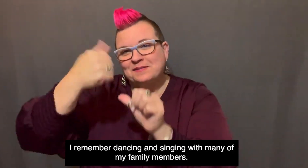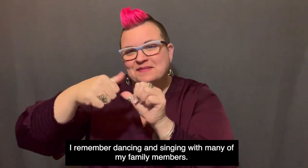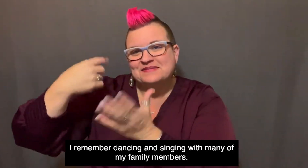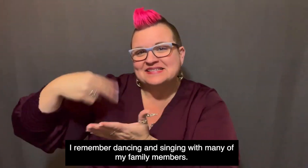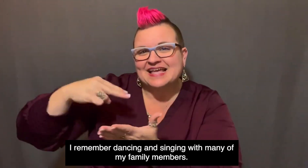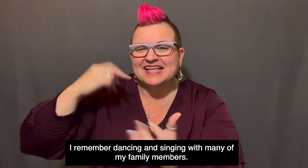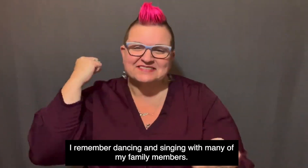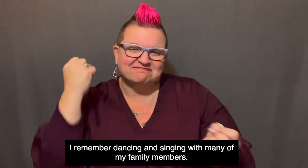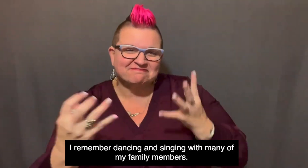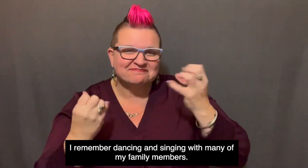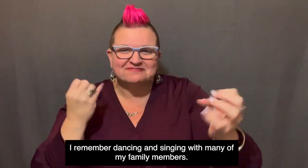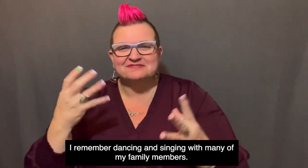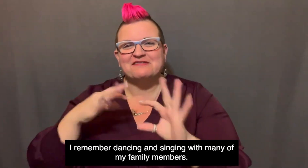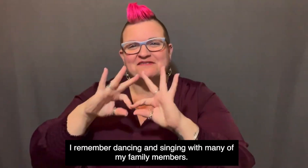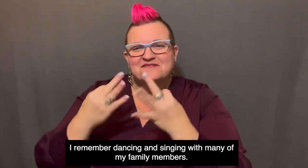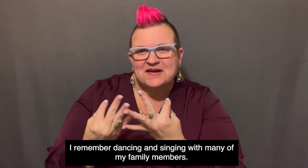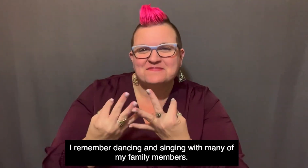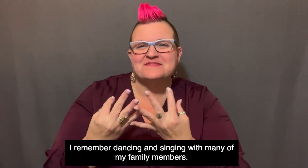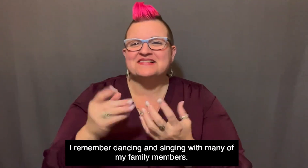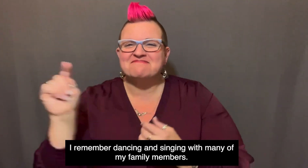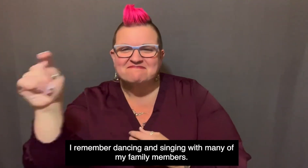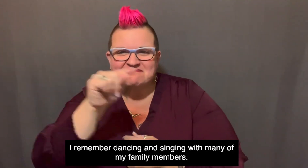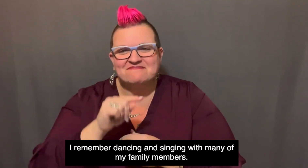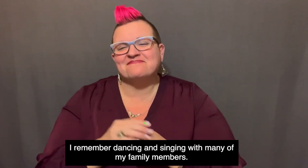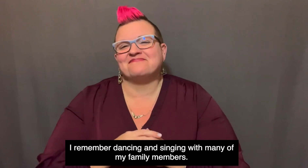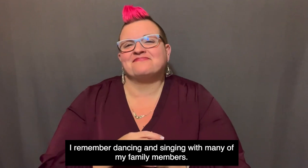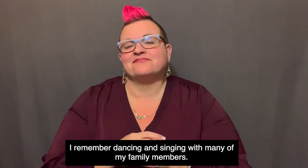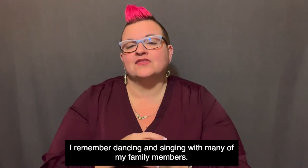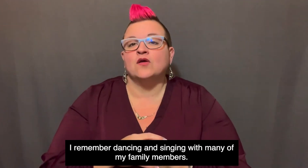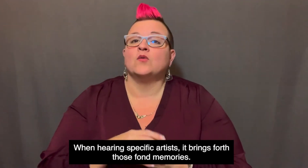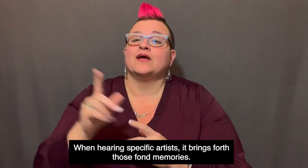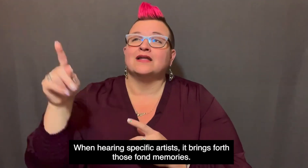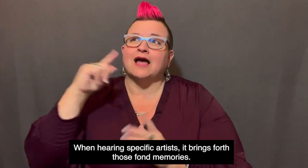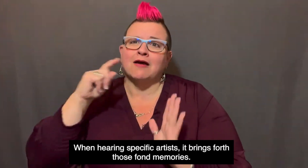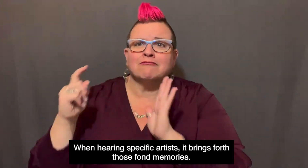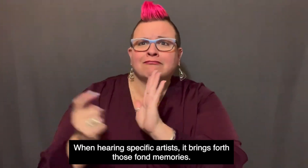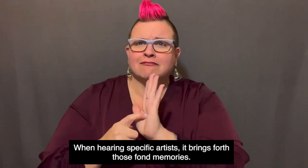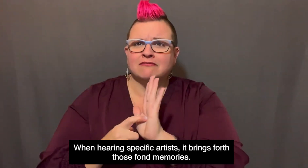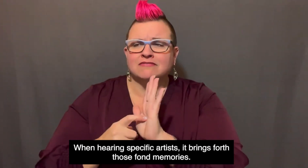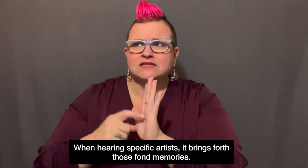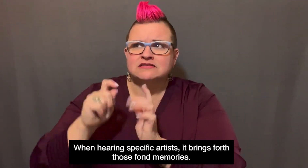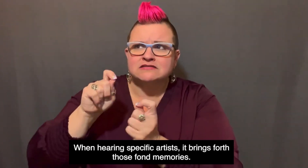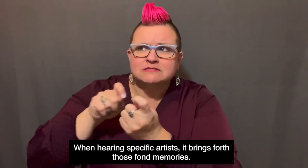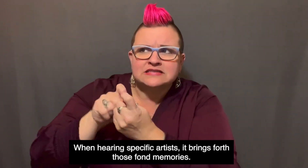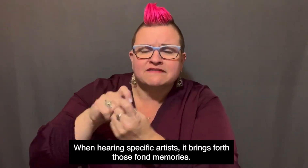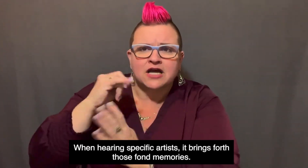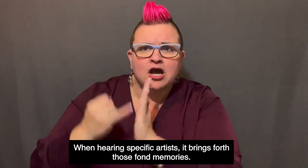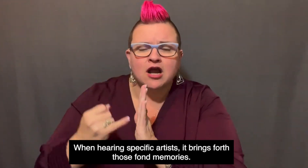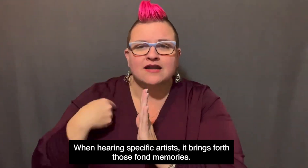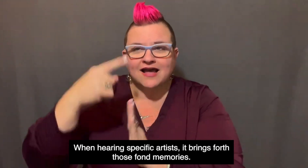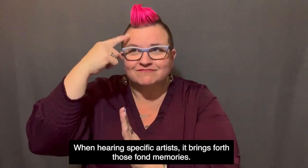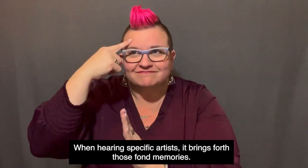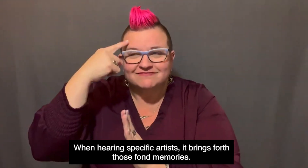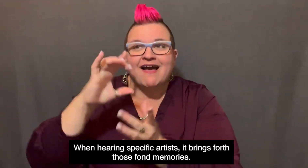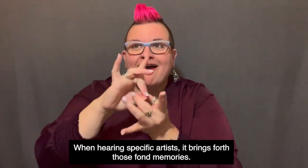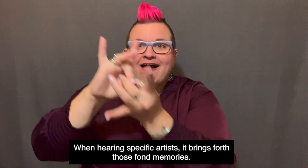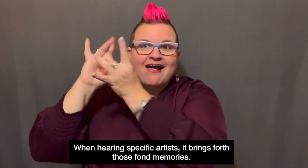remember dancing and singing with many of my family members. When hearing specific artists, it brings forth those fond